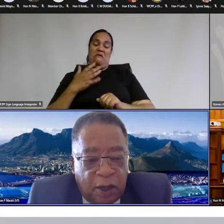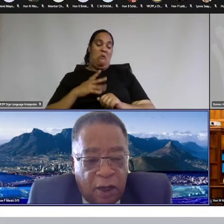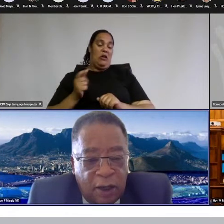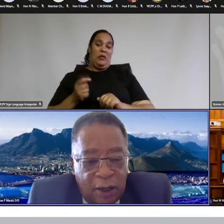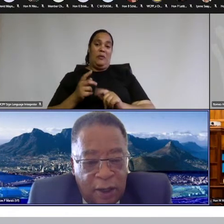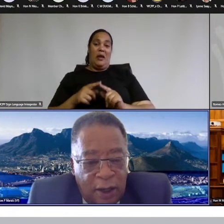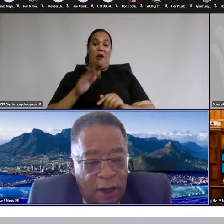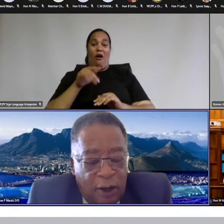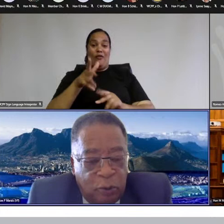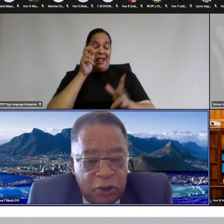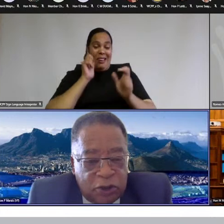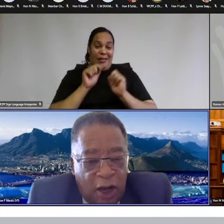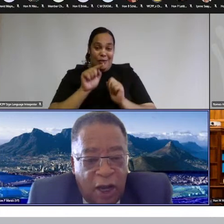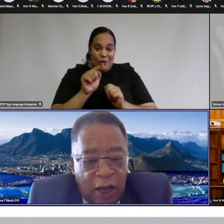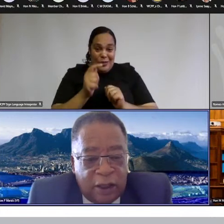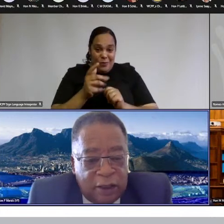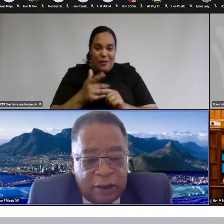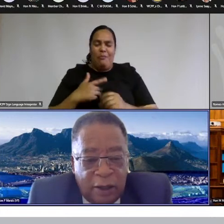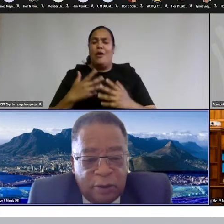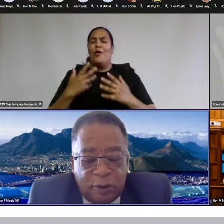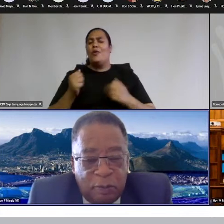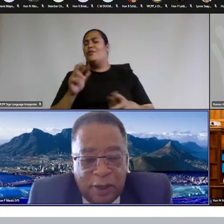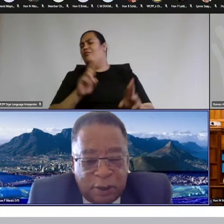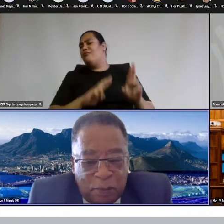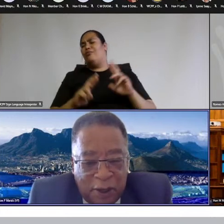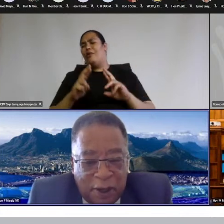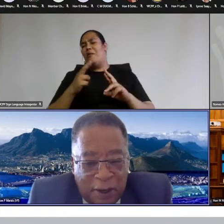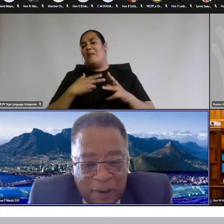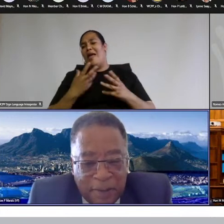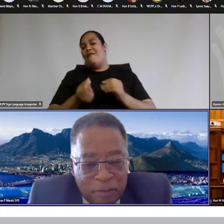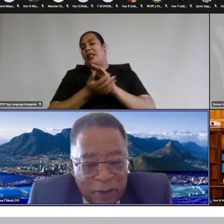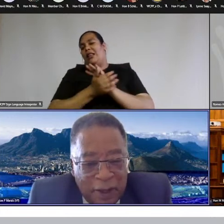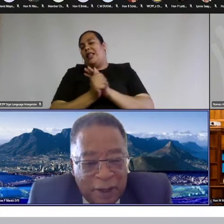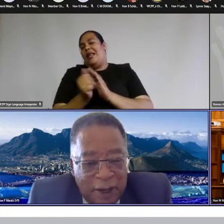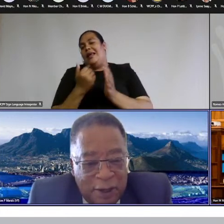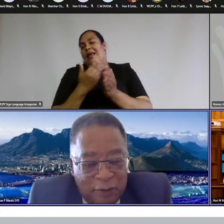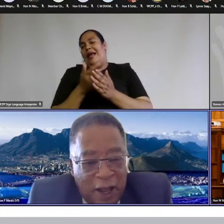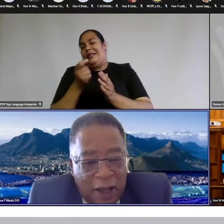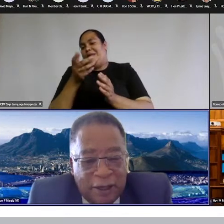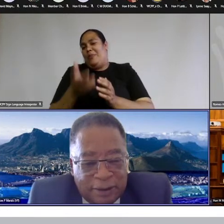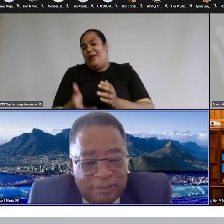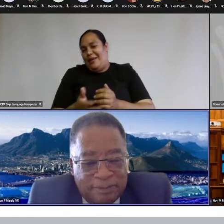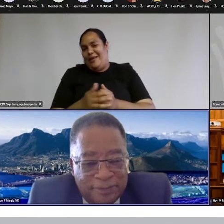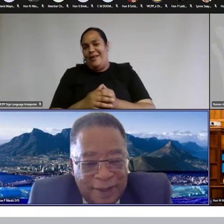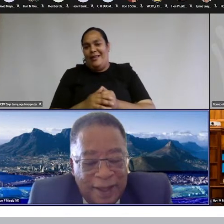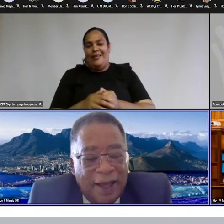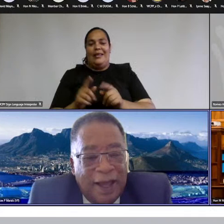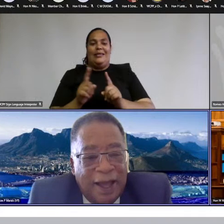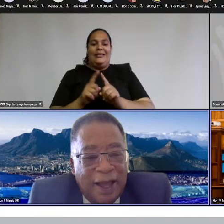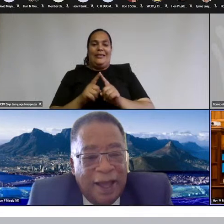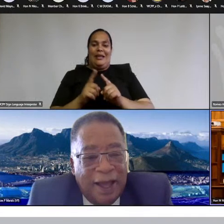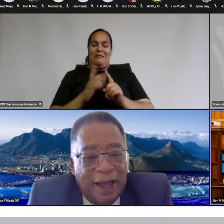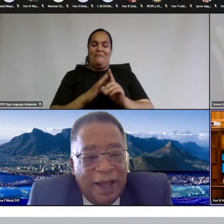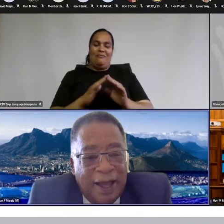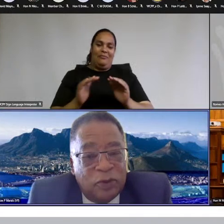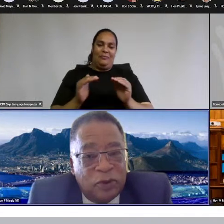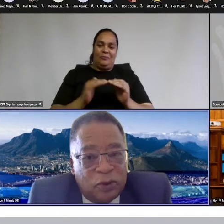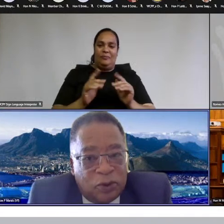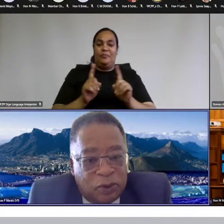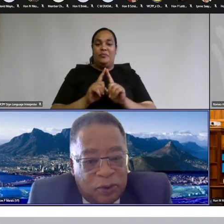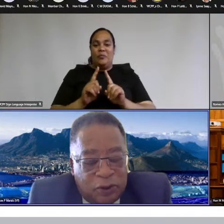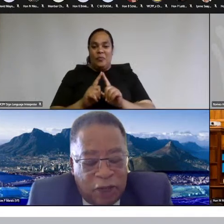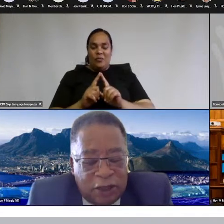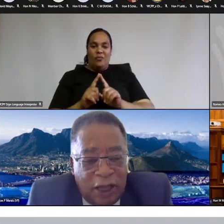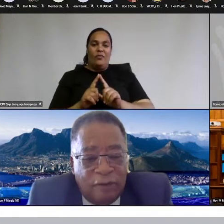listening to you, Speaker, I wish I had the talent to be a speaker, even-handed,